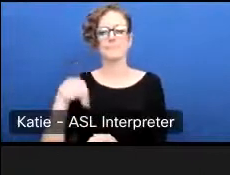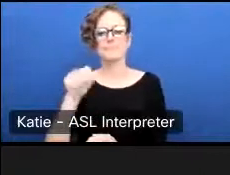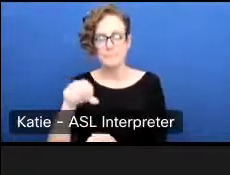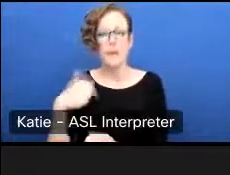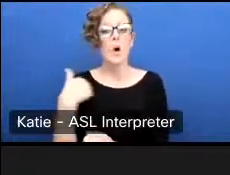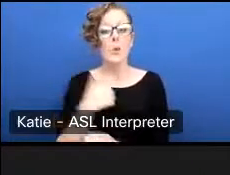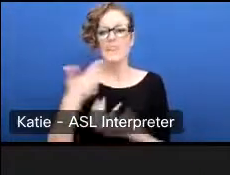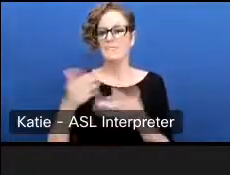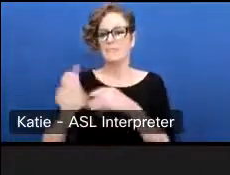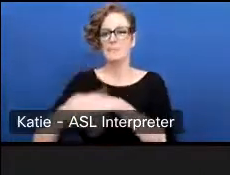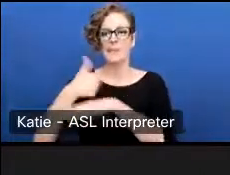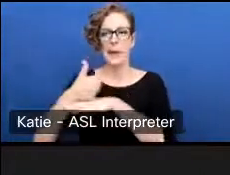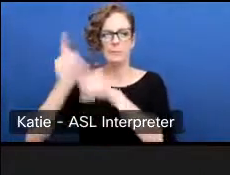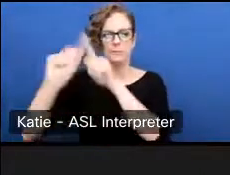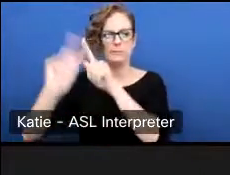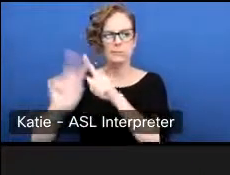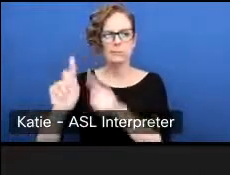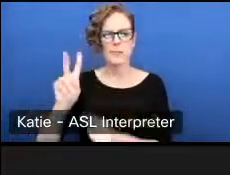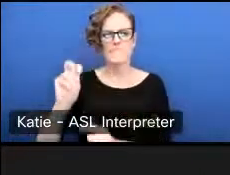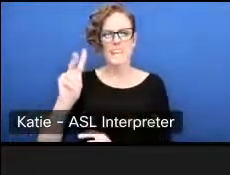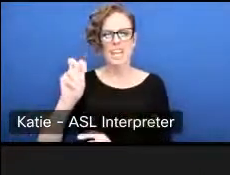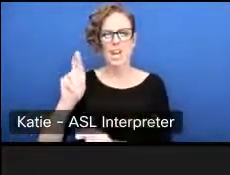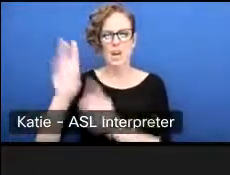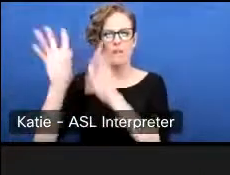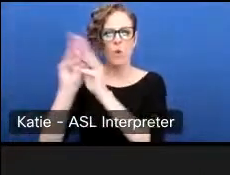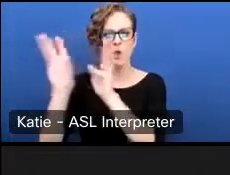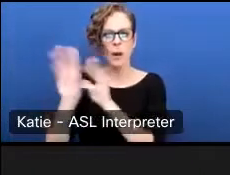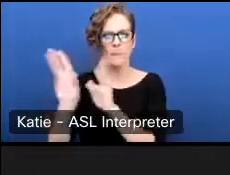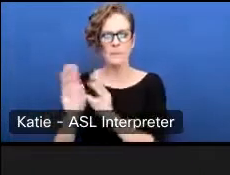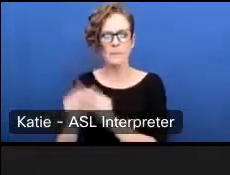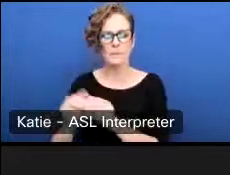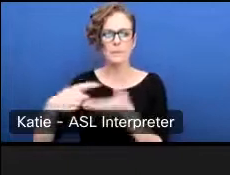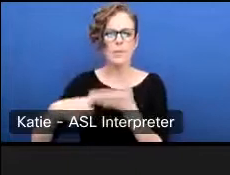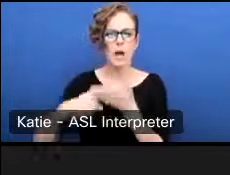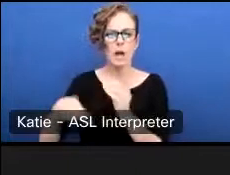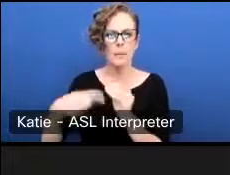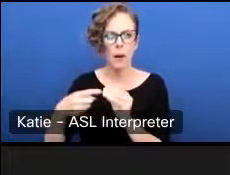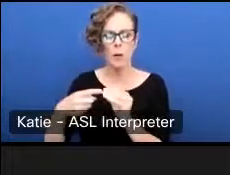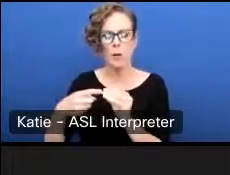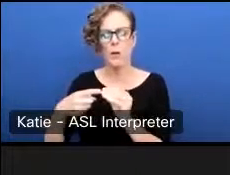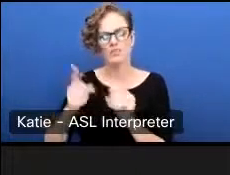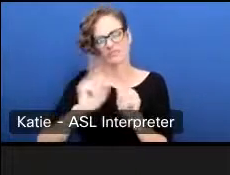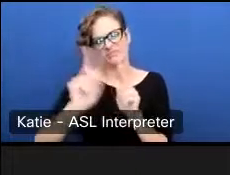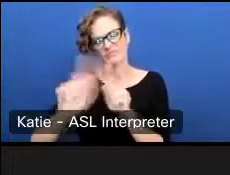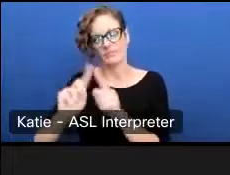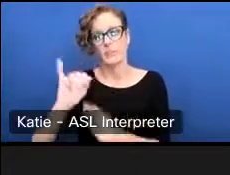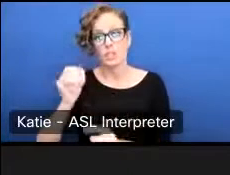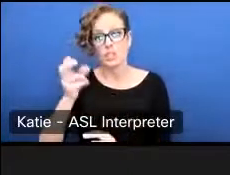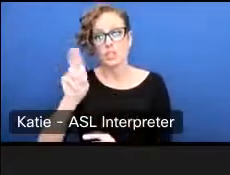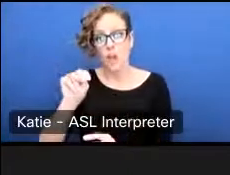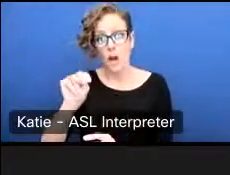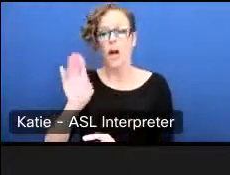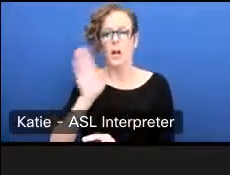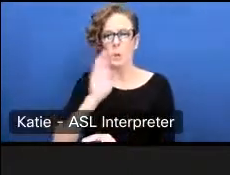set up a number of vendor forums to talk about specifically. John will be meeting with the different vendor